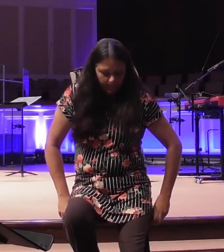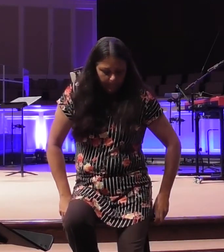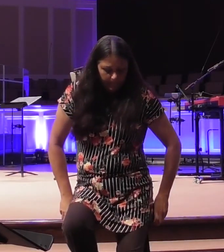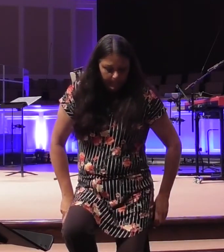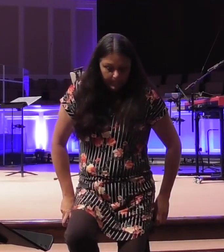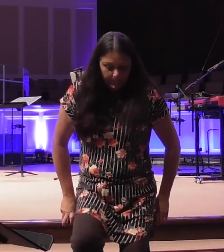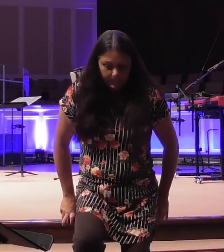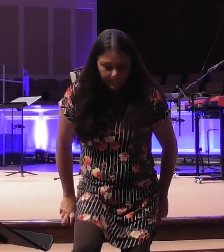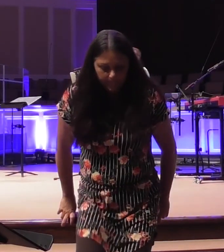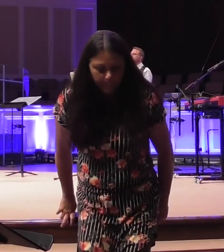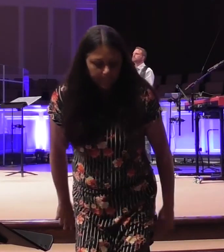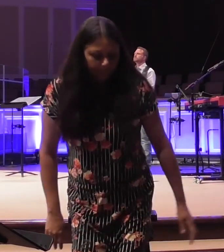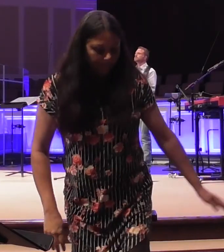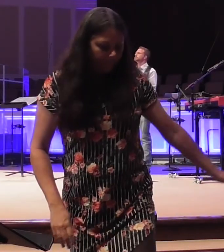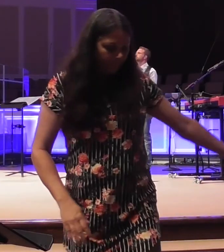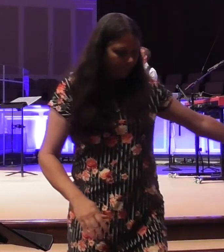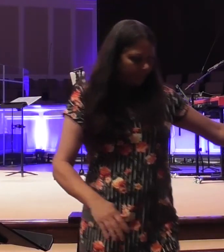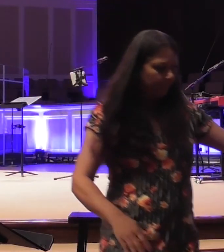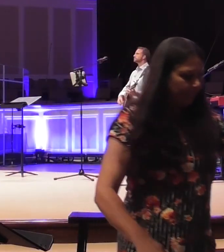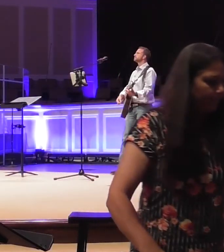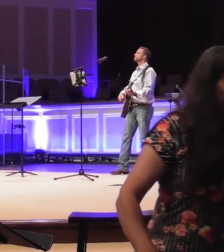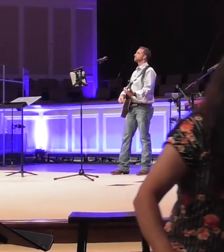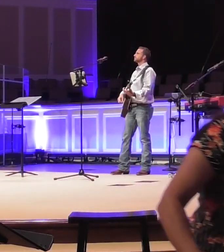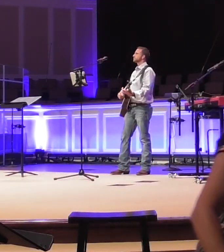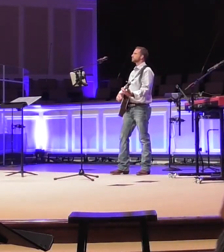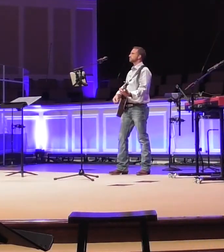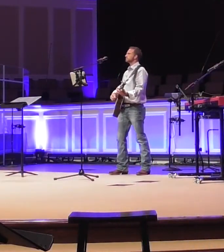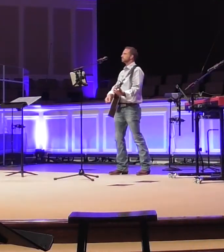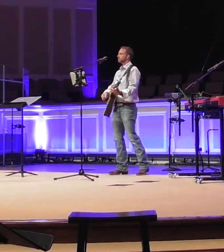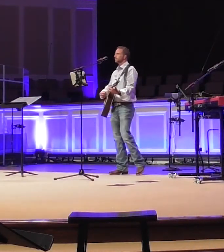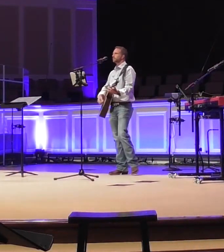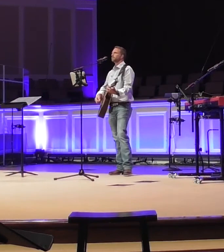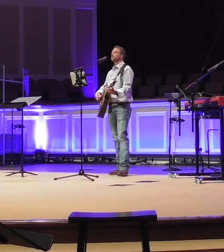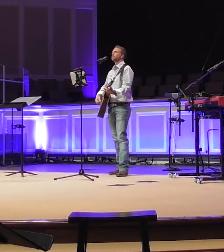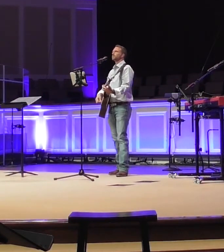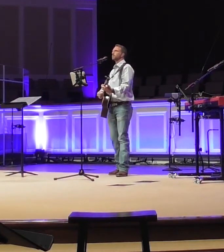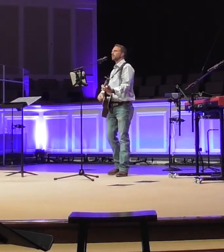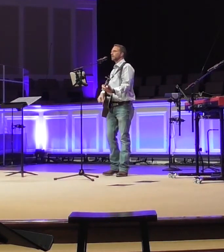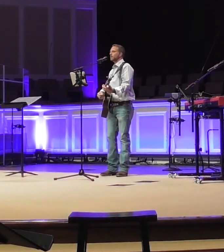you. And as we sing this morning, you come.